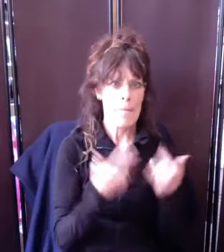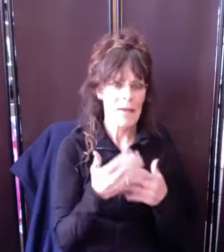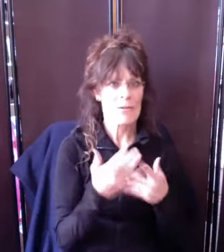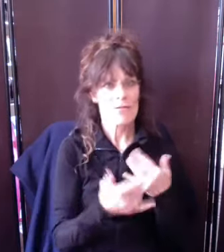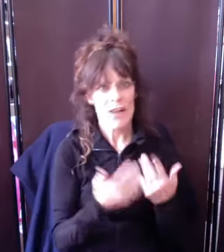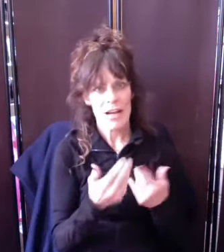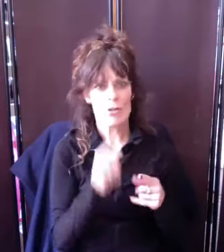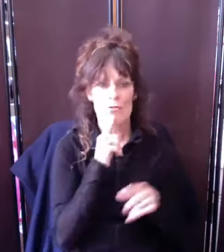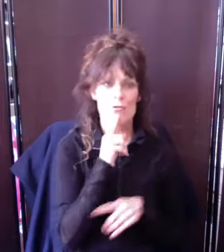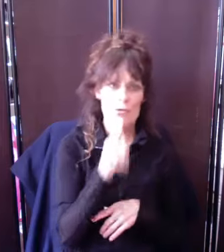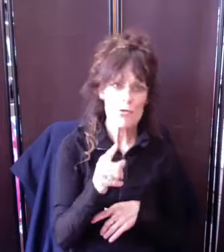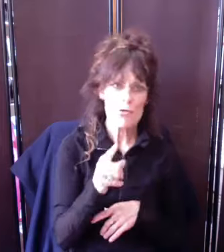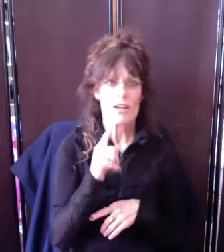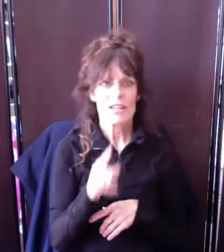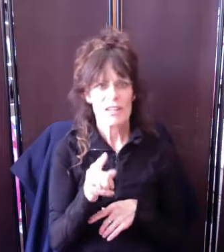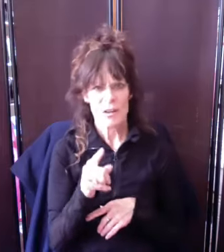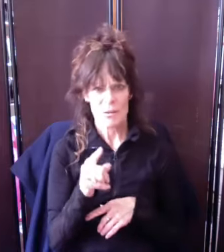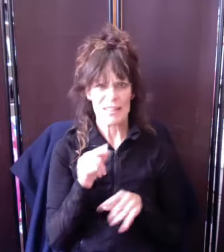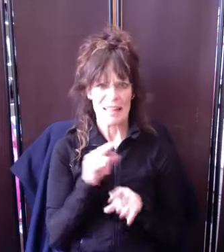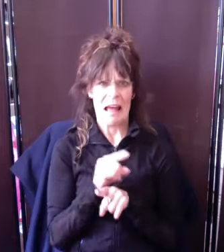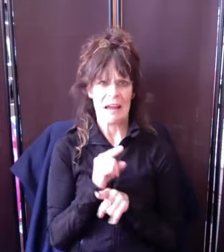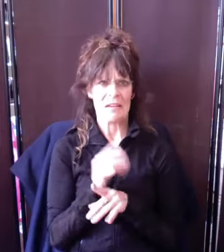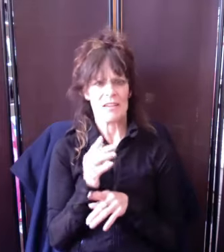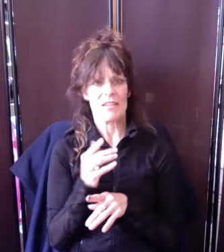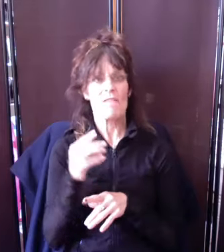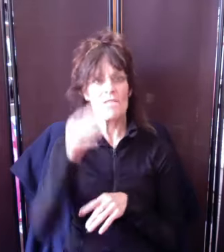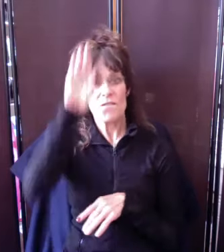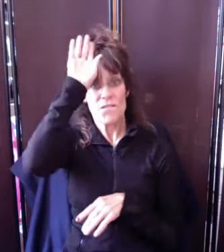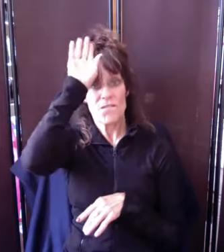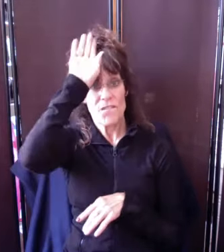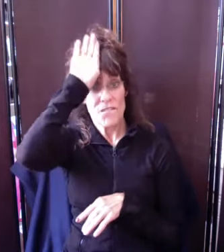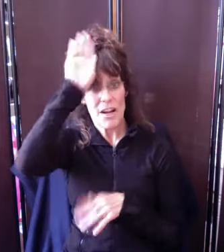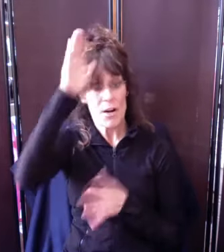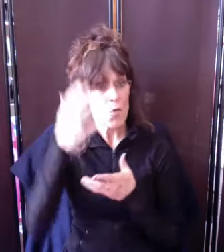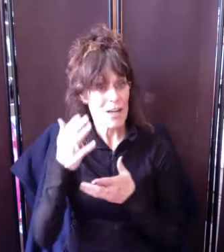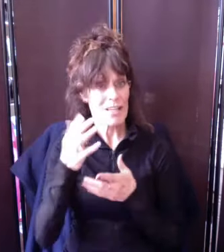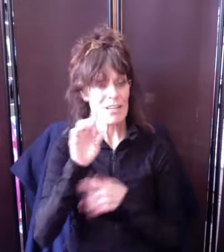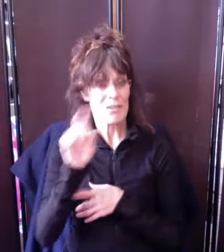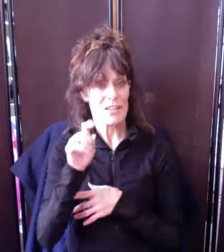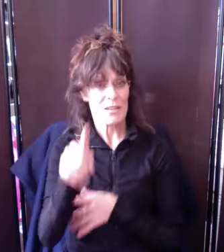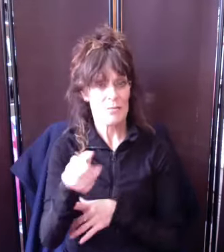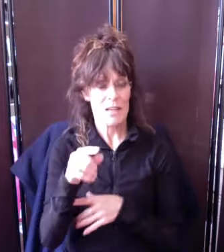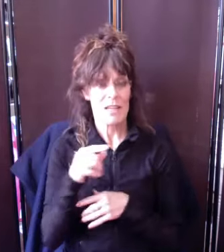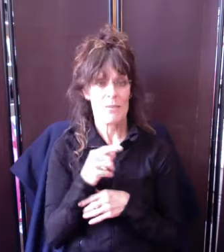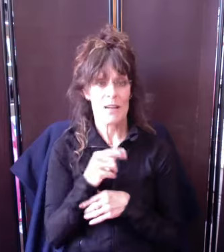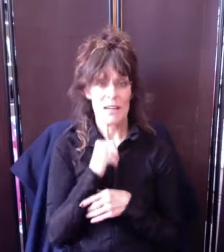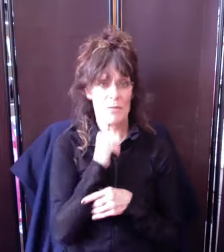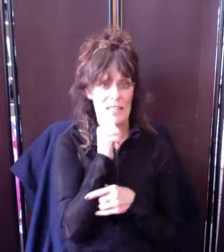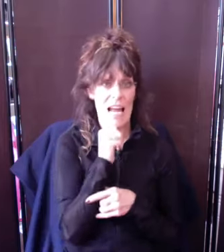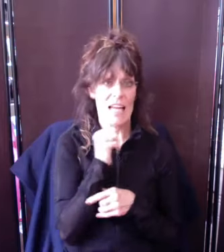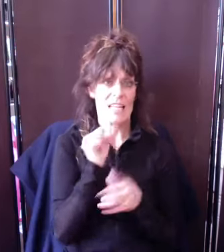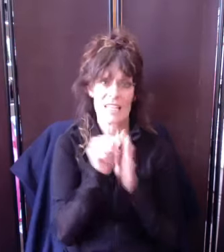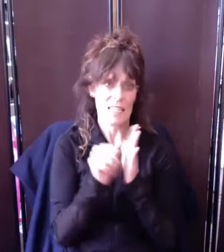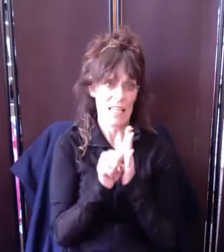to, and the police, actually the fire marshal did want to question me, but fortunately he was out of the state at the time. But the long and the short of it